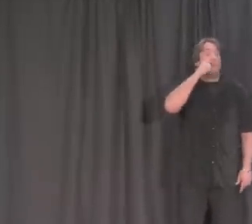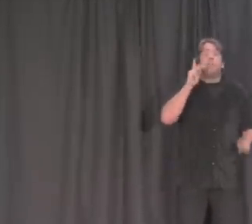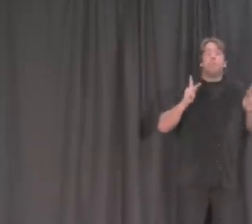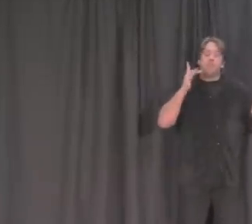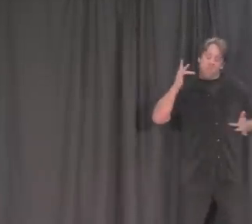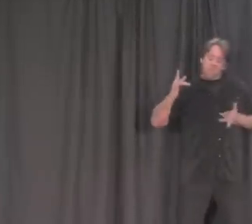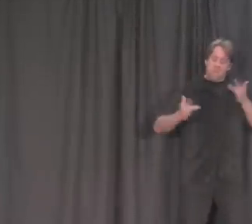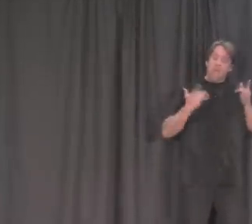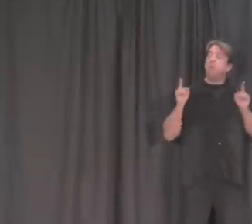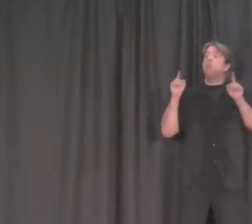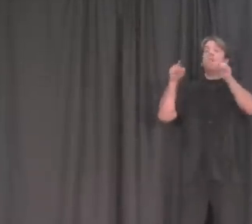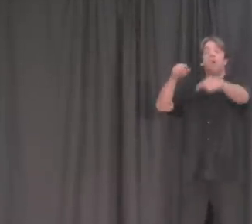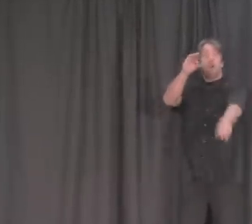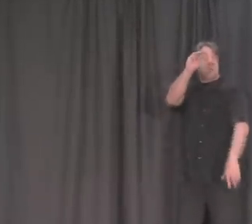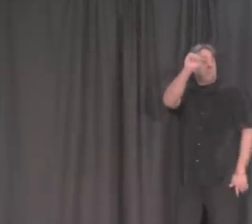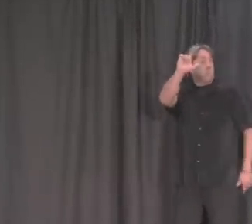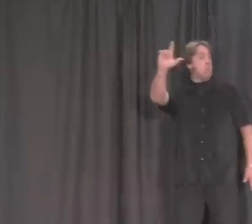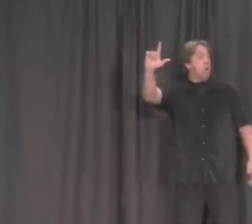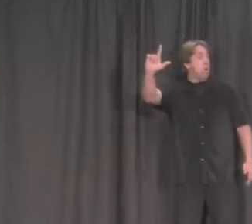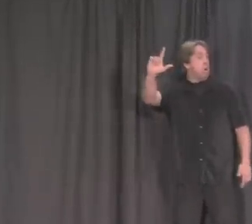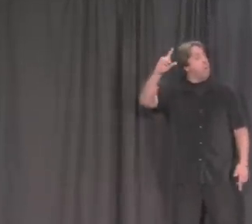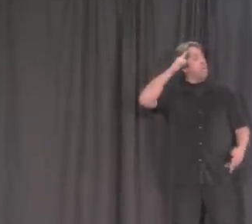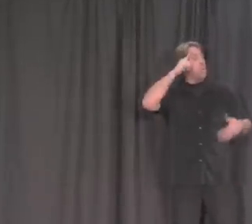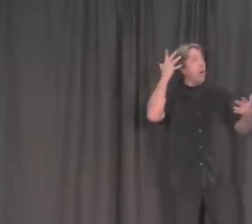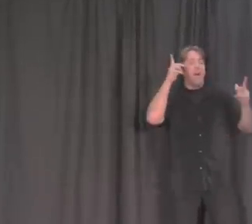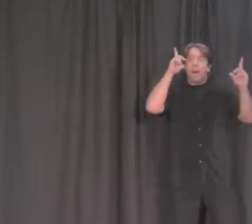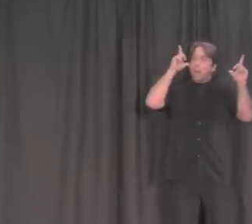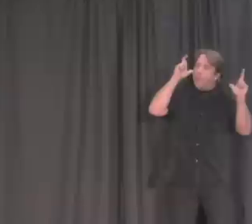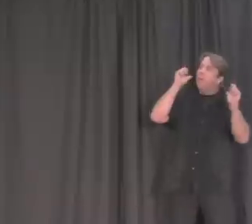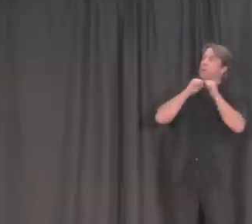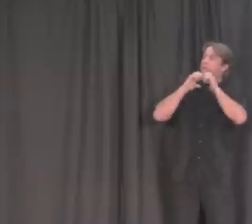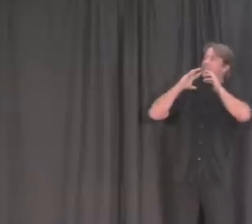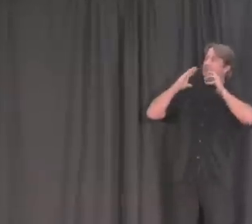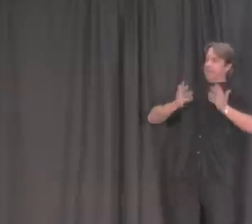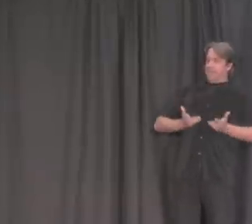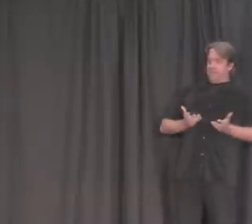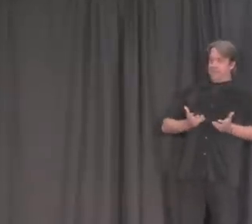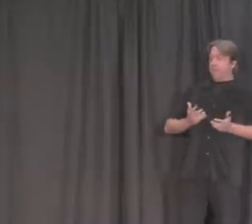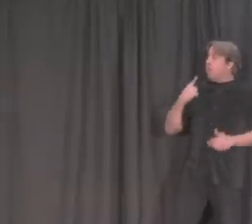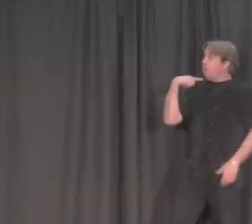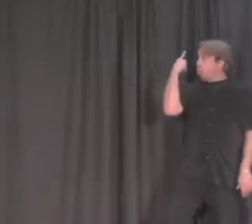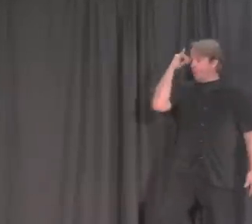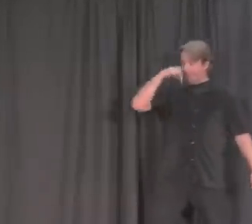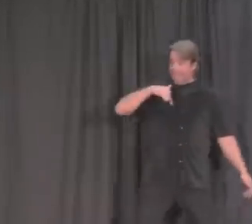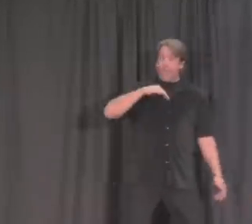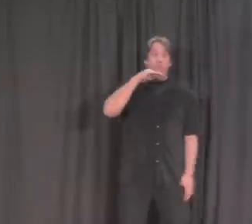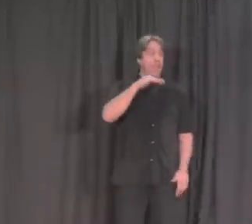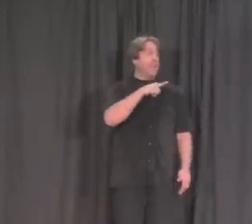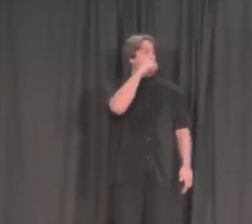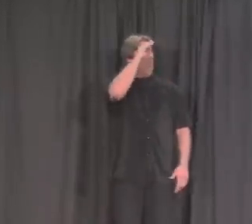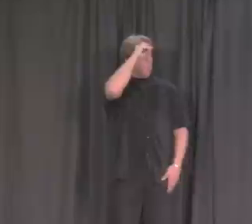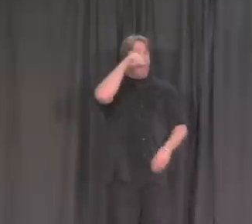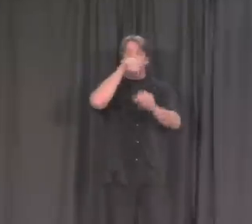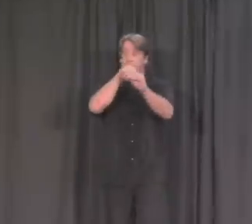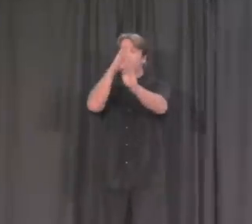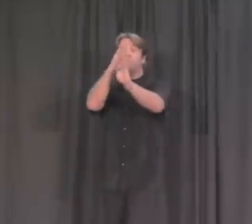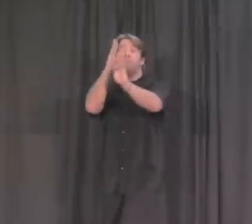hearing holiday. Hearing people get very excited when they go to the mall, they take pictures with Santa Claus and look like this. Think of a little